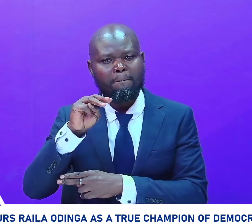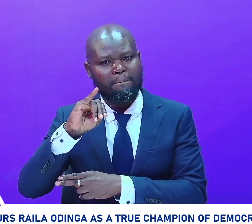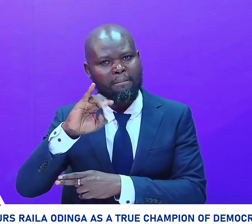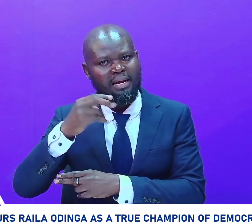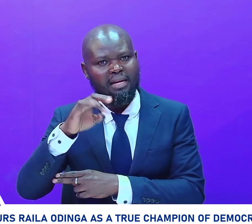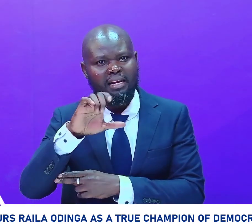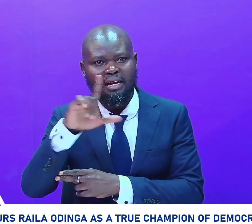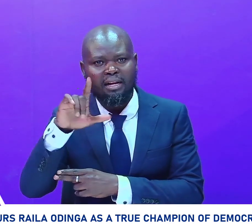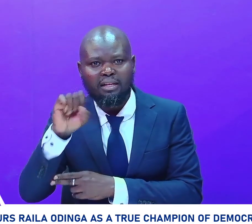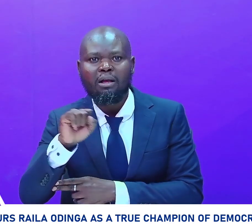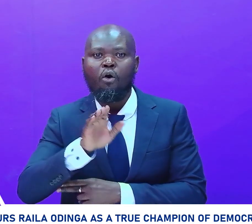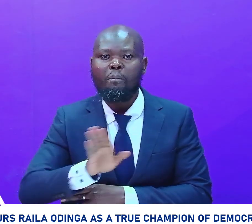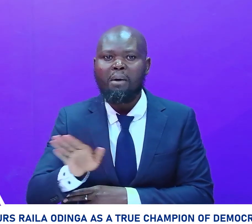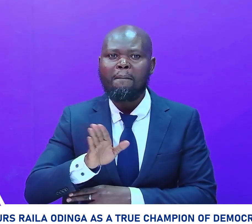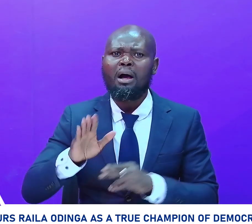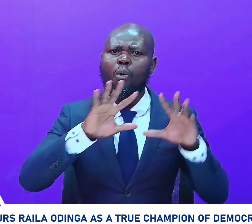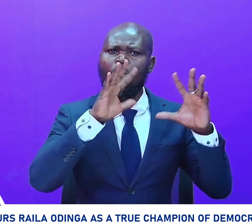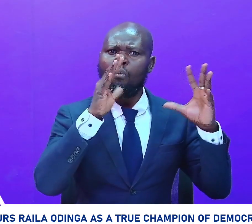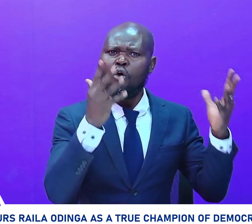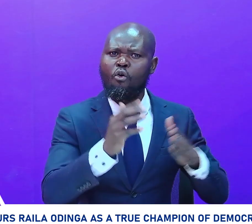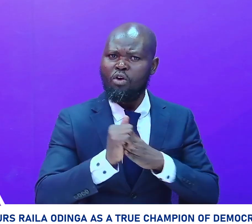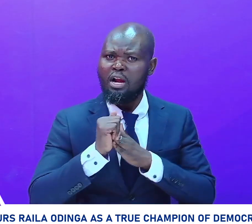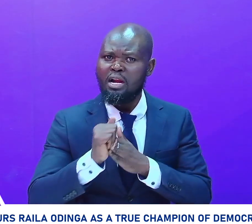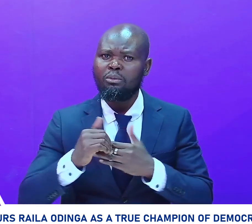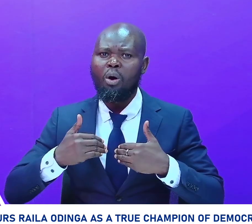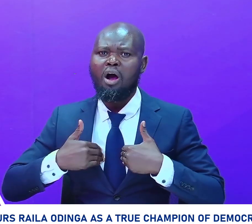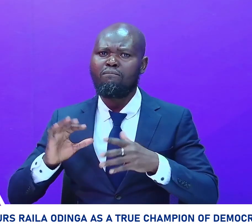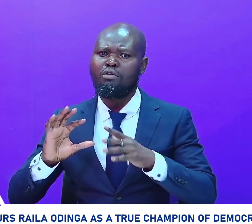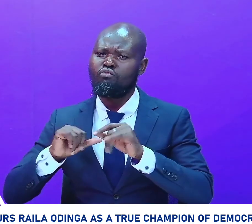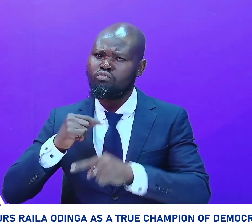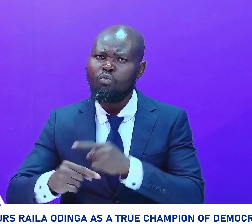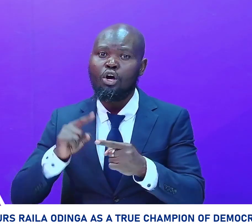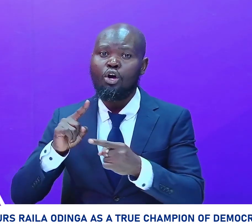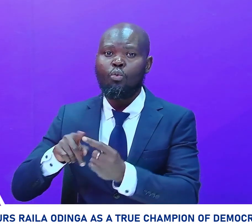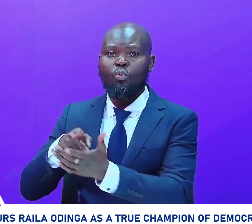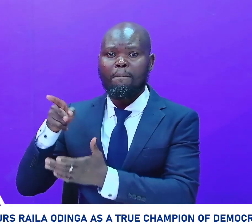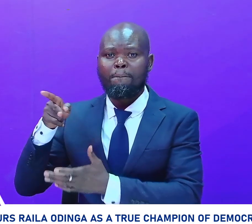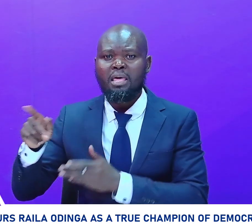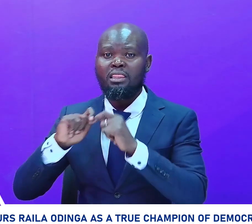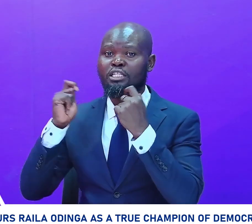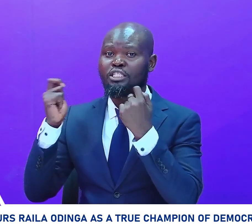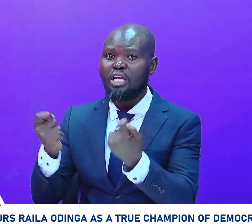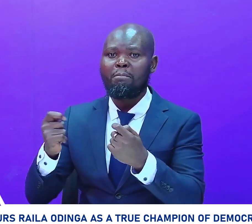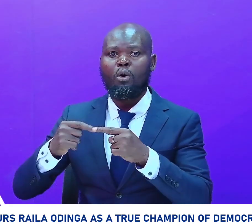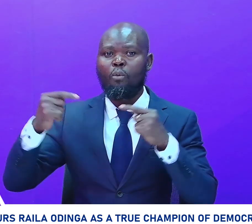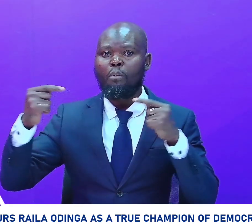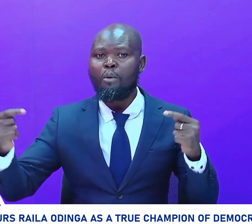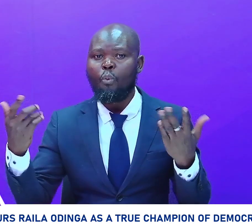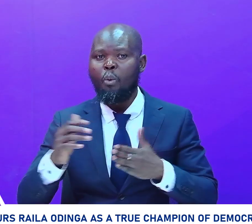to pay tribute to the late opposition leader, honoring his contribution to democracy,